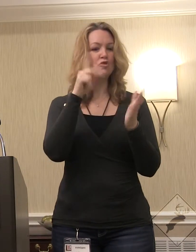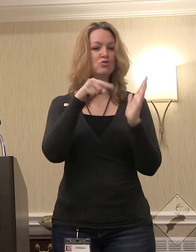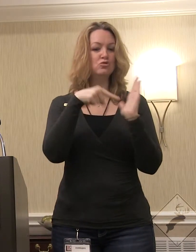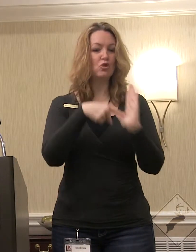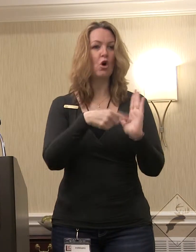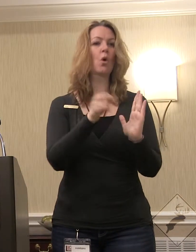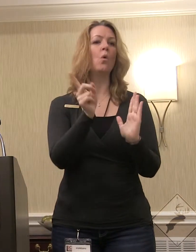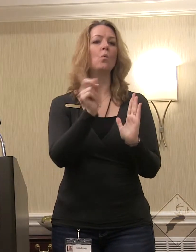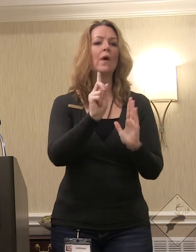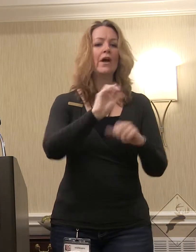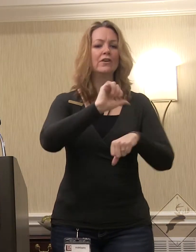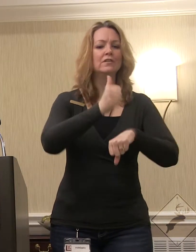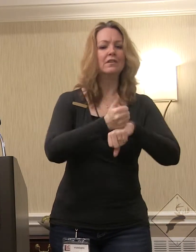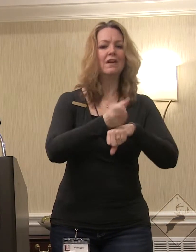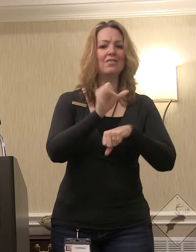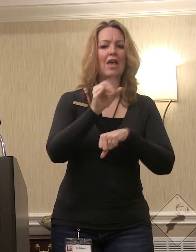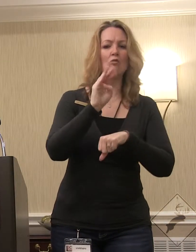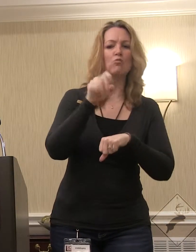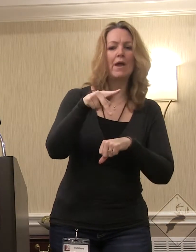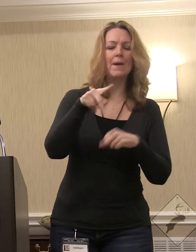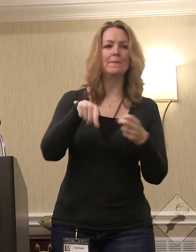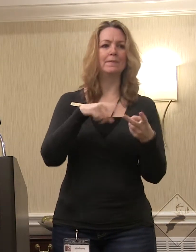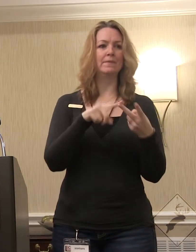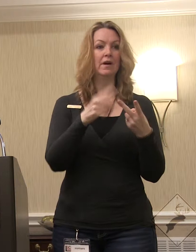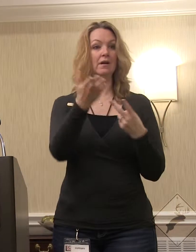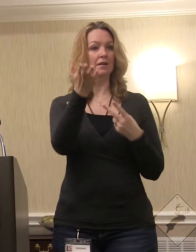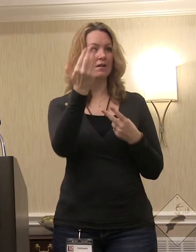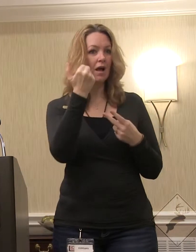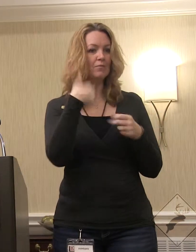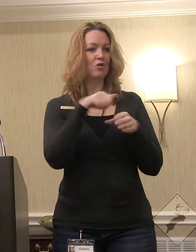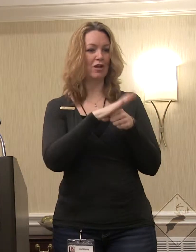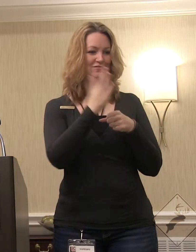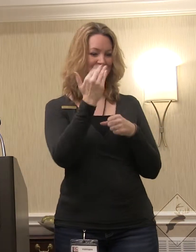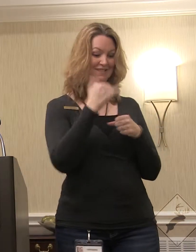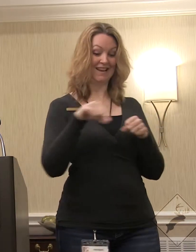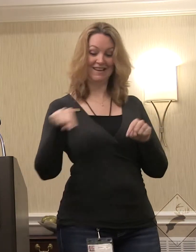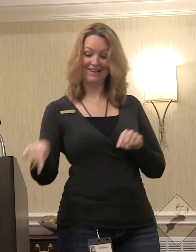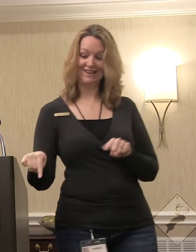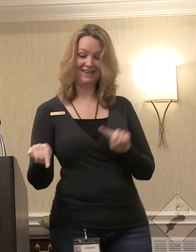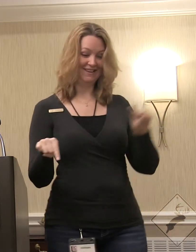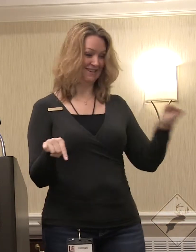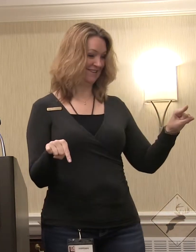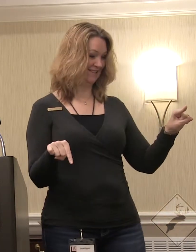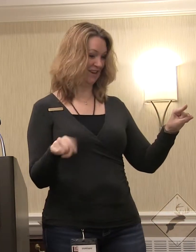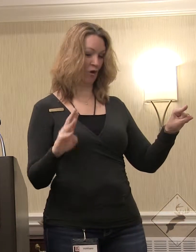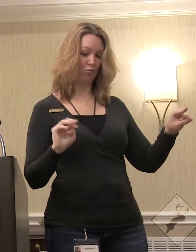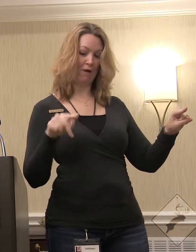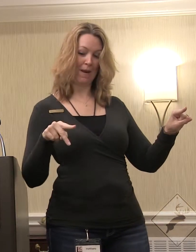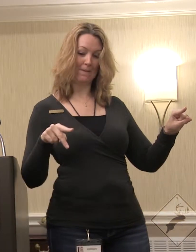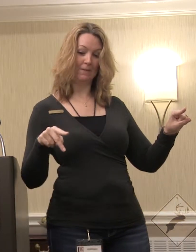ramp. Take them out to your site and show this is where the ramp starts, this is where it ends.